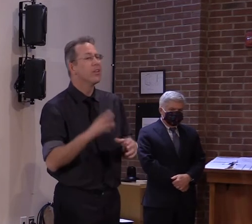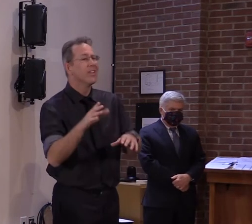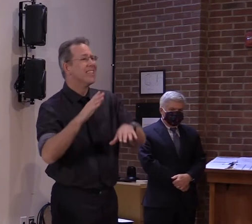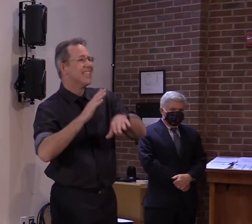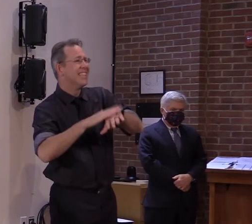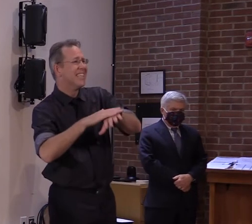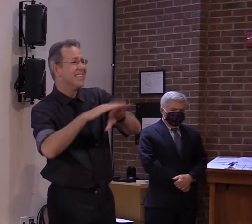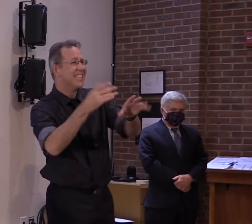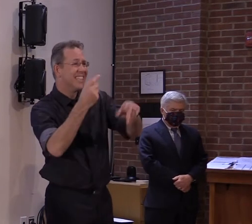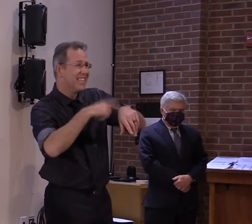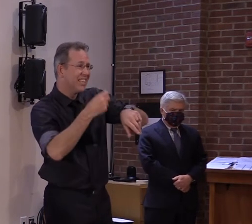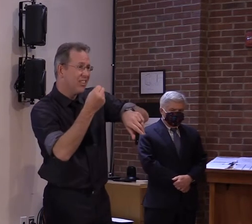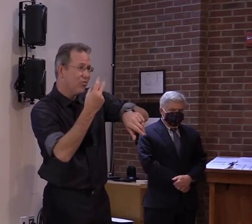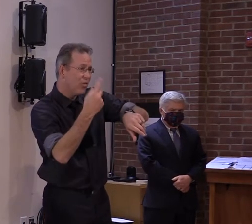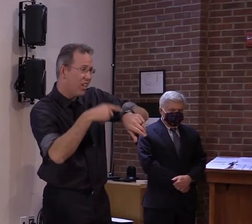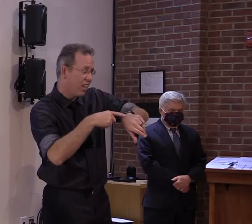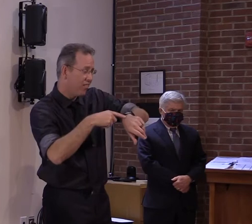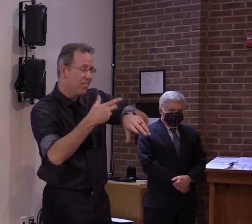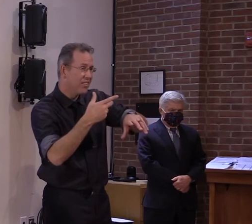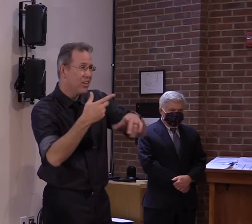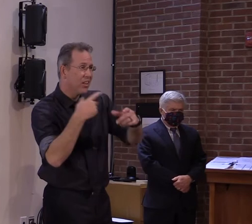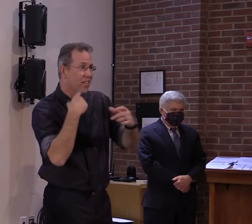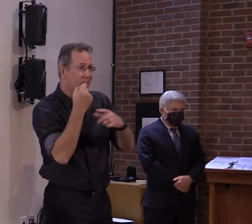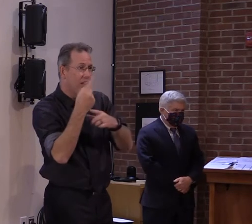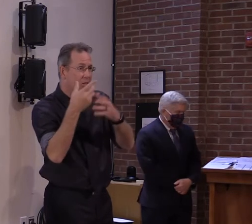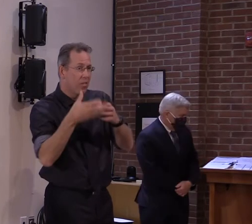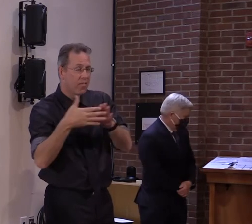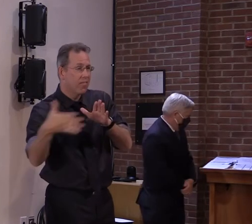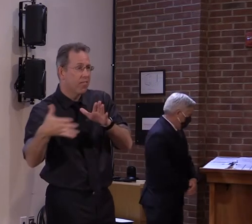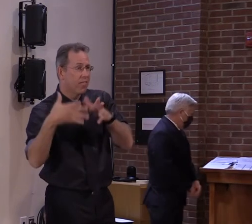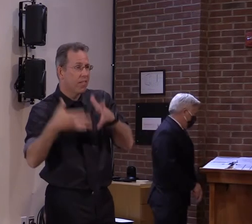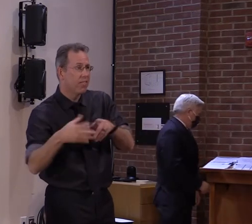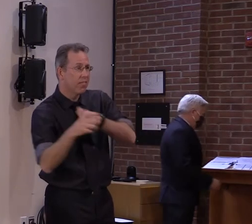11 reporters left in the queue. Go ahead, Guy.